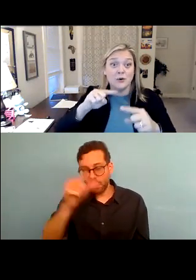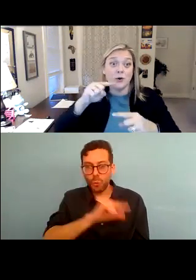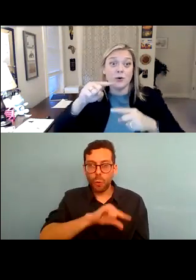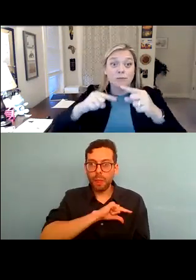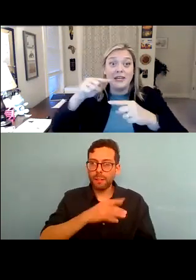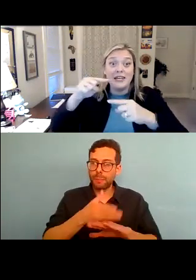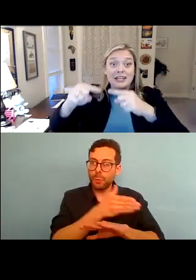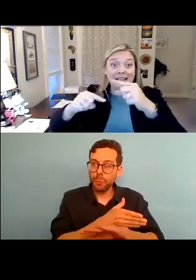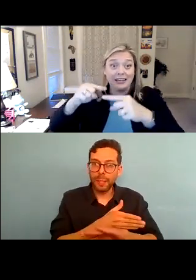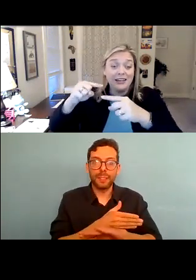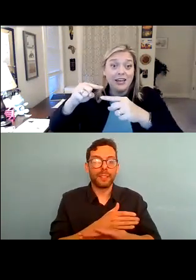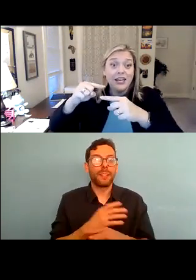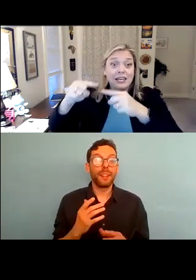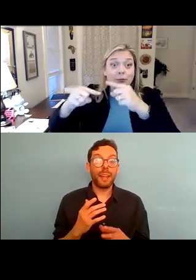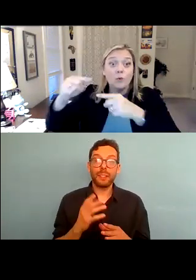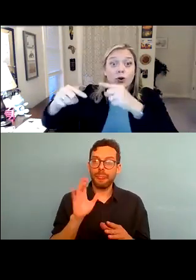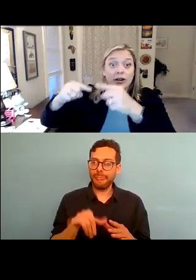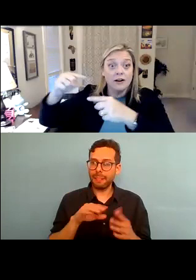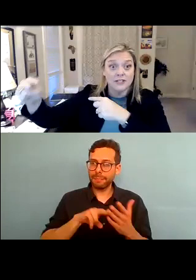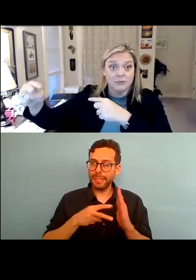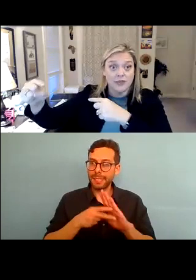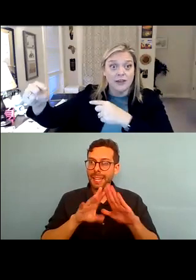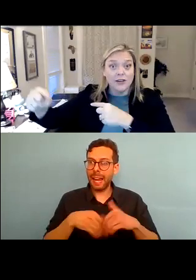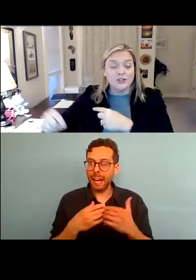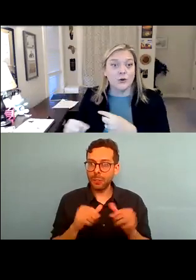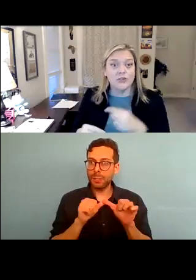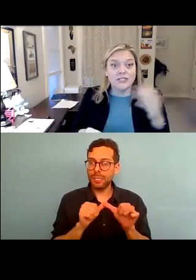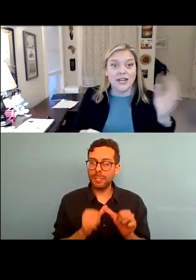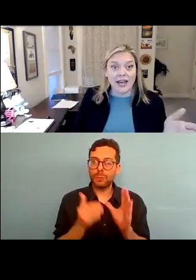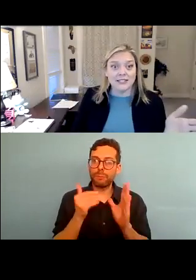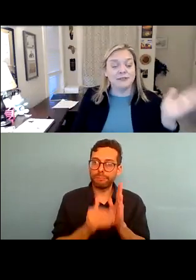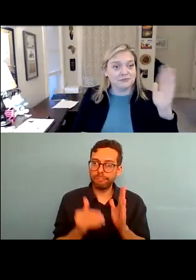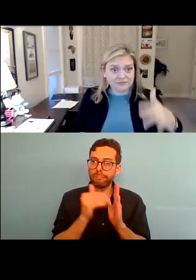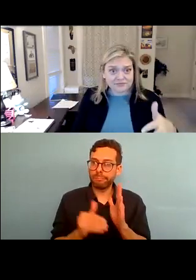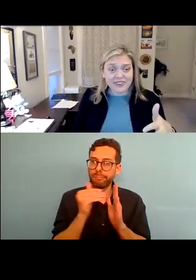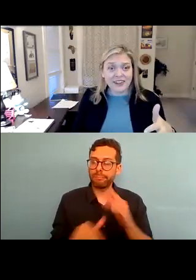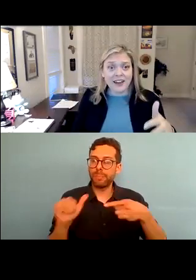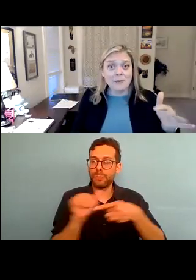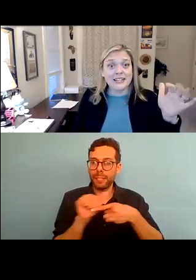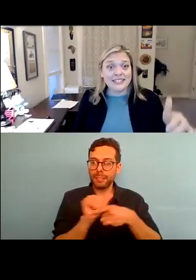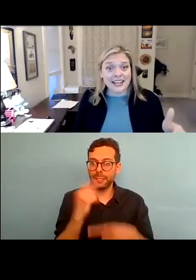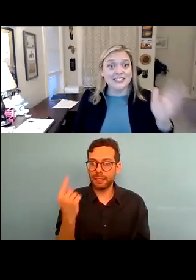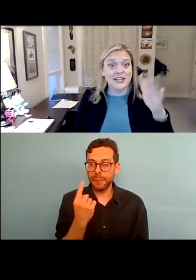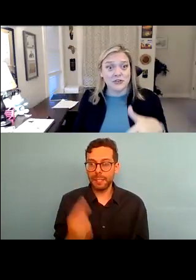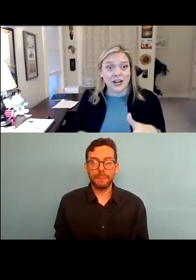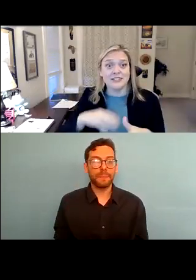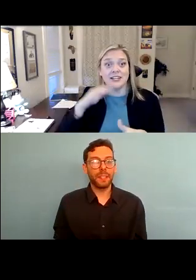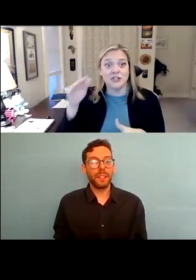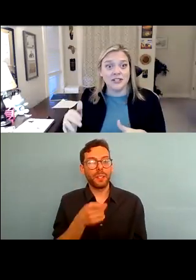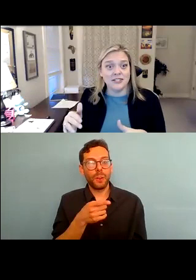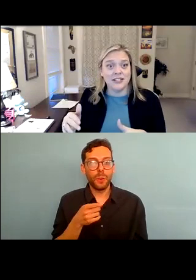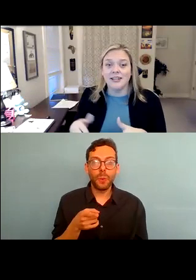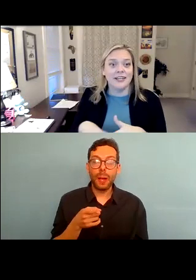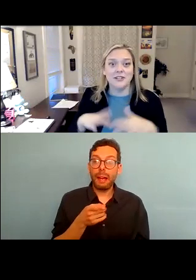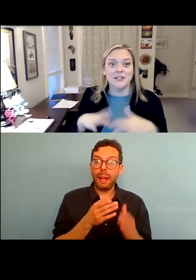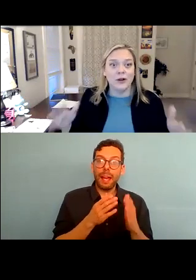iteratively or repeatedly keep working on something. So this ask, assess, address,